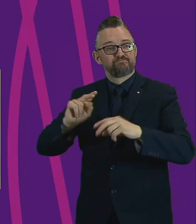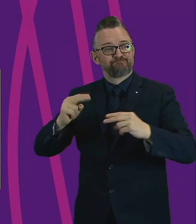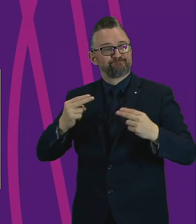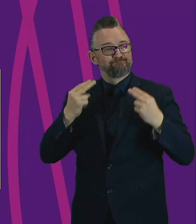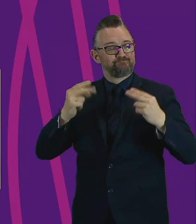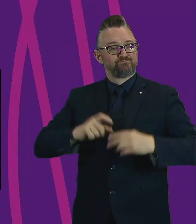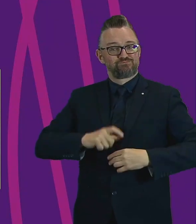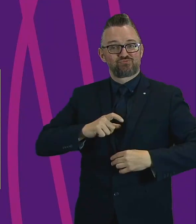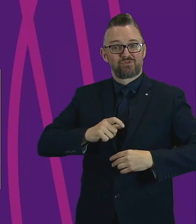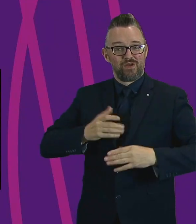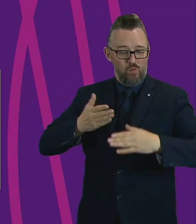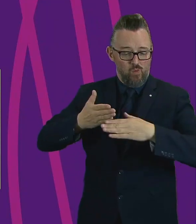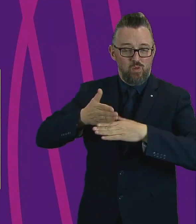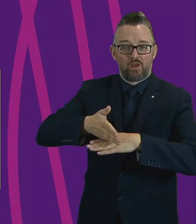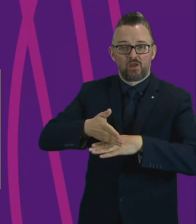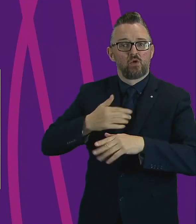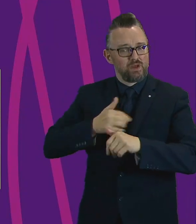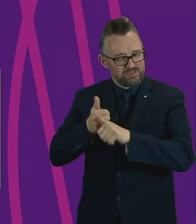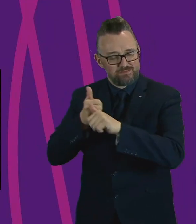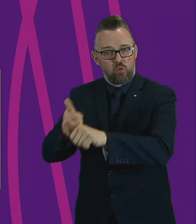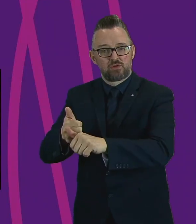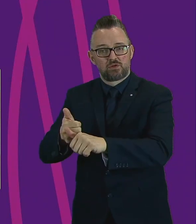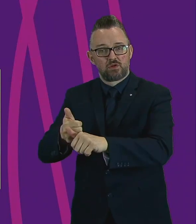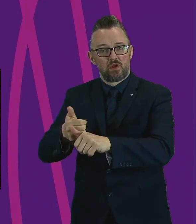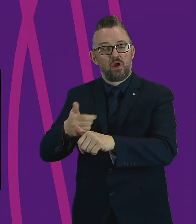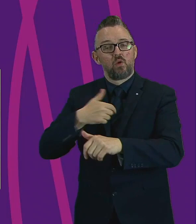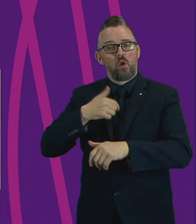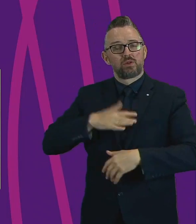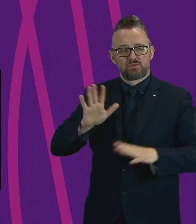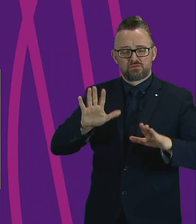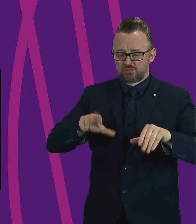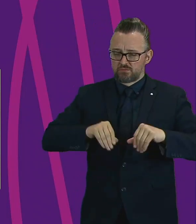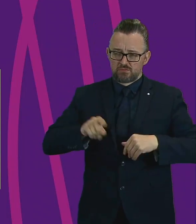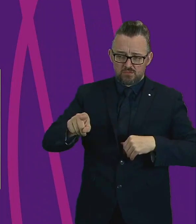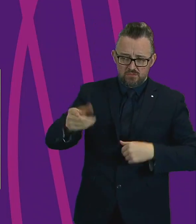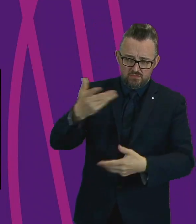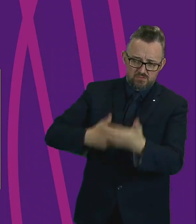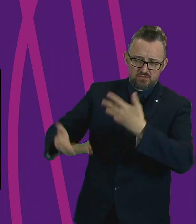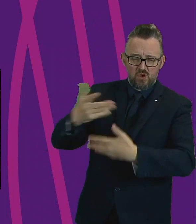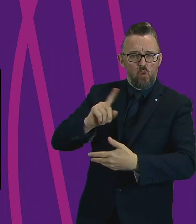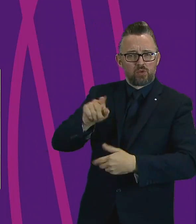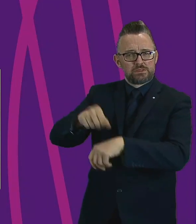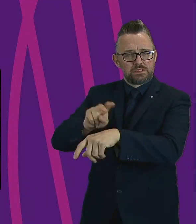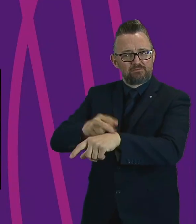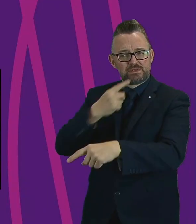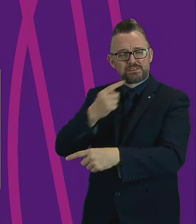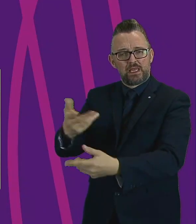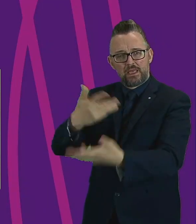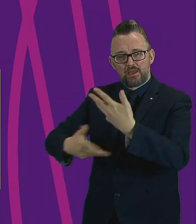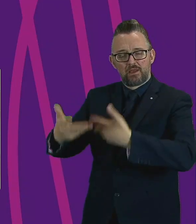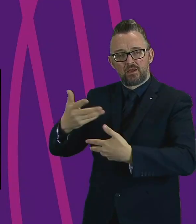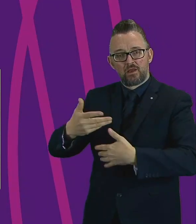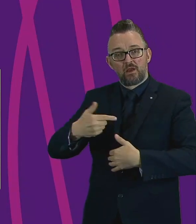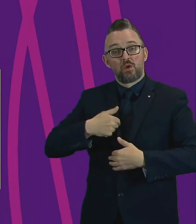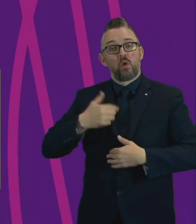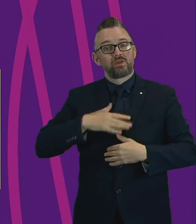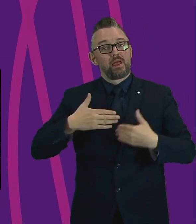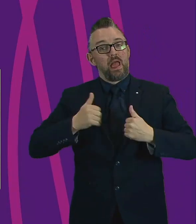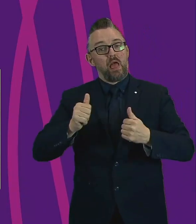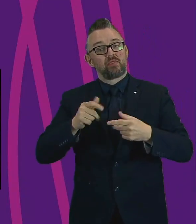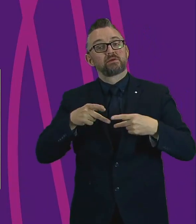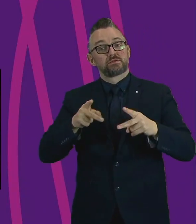Scots during the outbreak to stop and listen to what they want to see. We have an opportunity to come out of this crisis and build a health system that actually